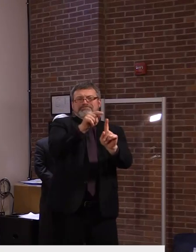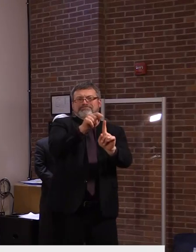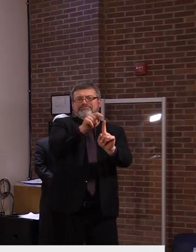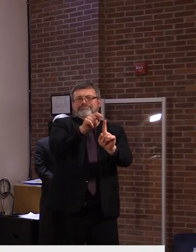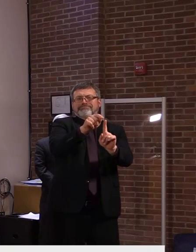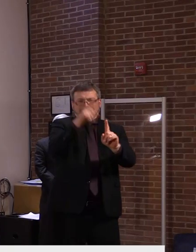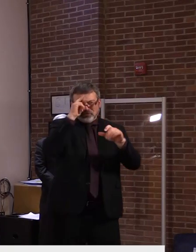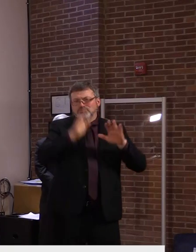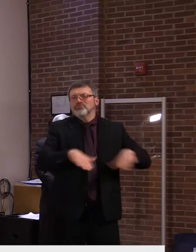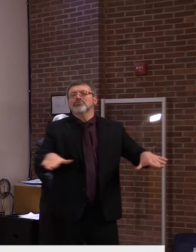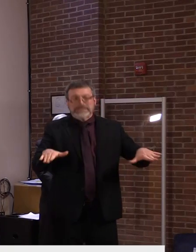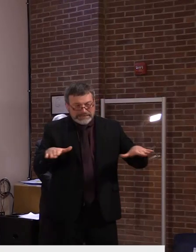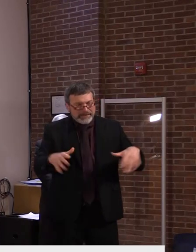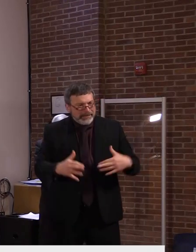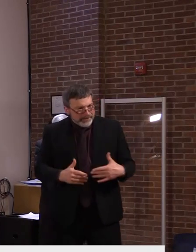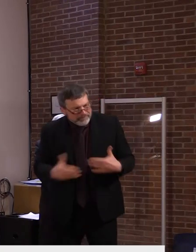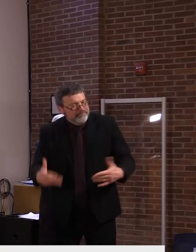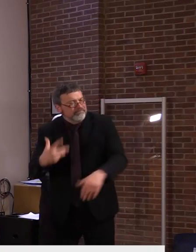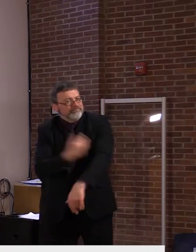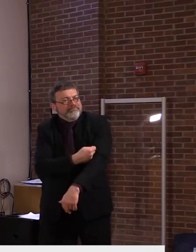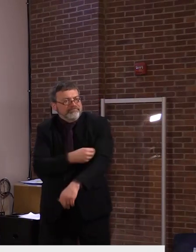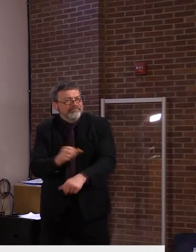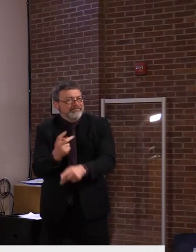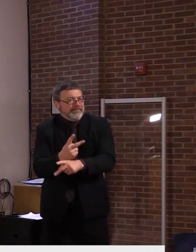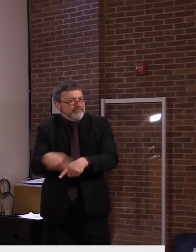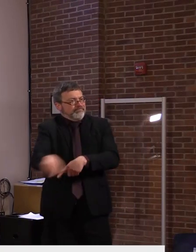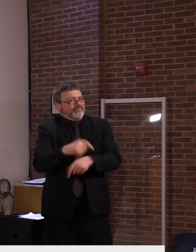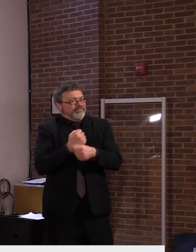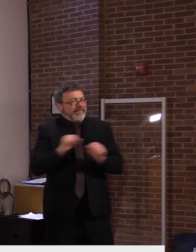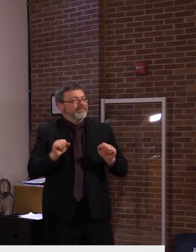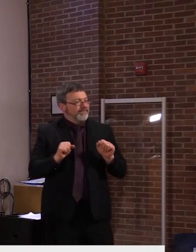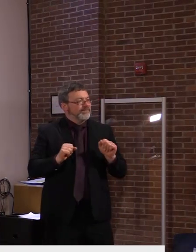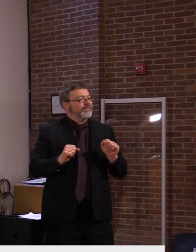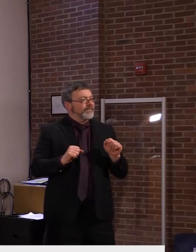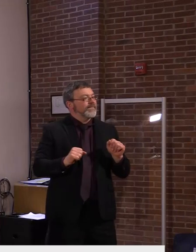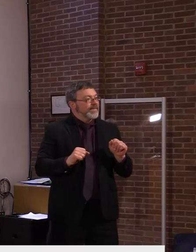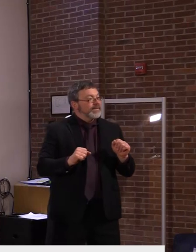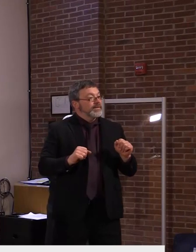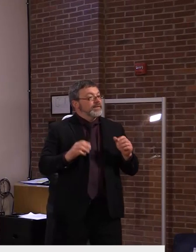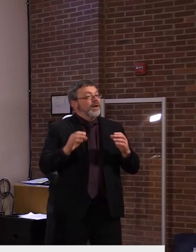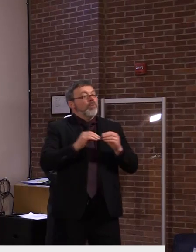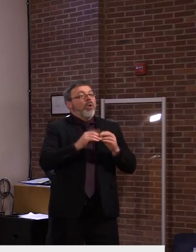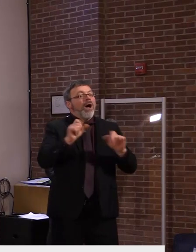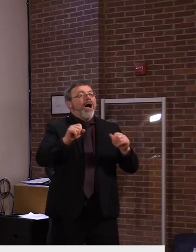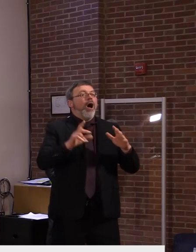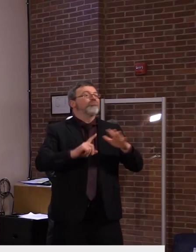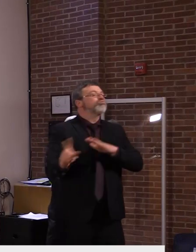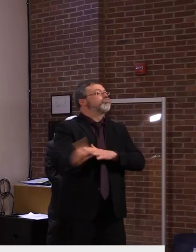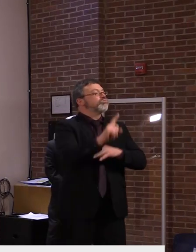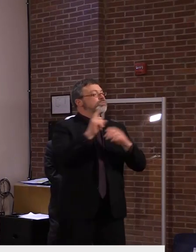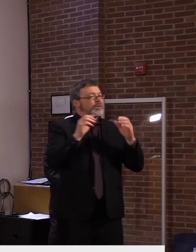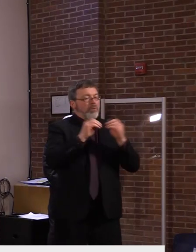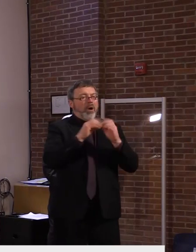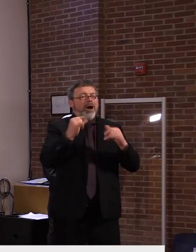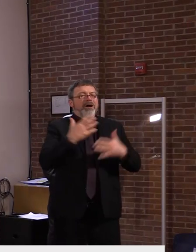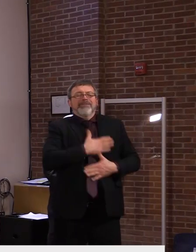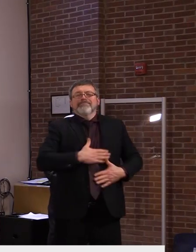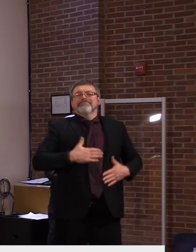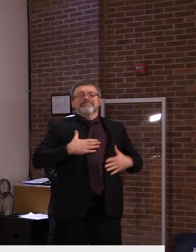them healthy. And the vaccine allows them to interact safely with those older adults in their